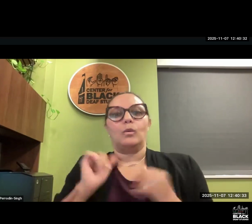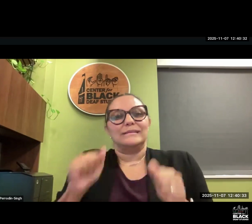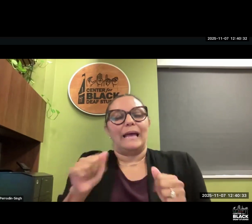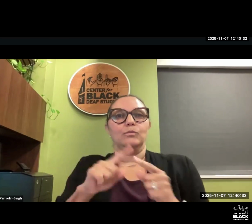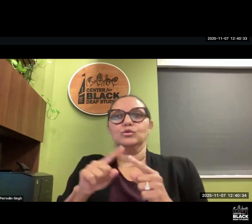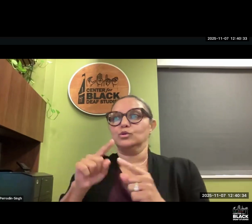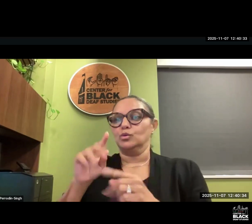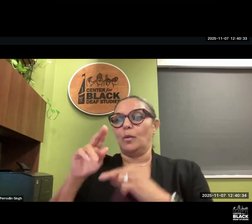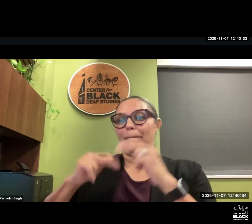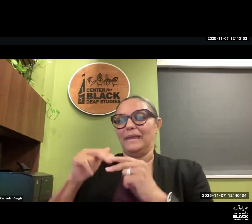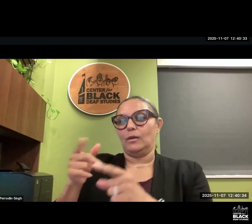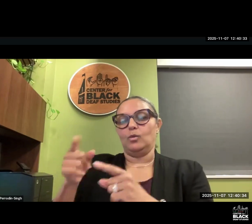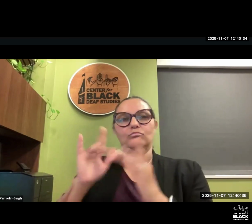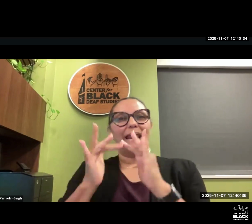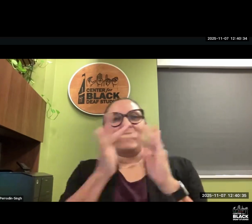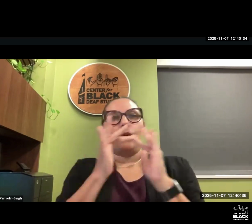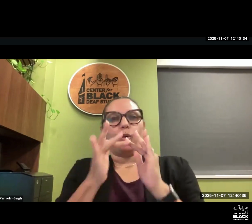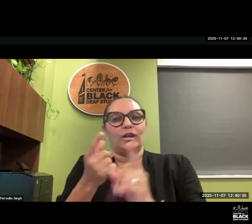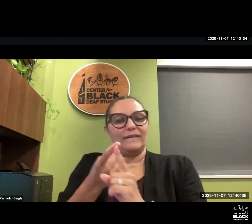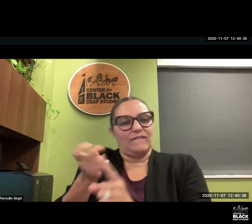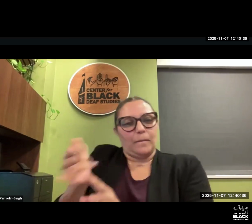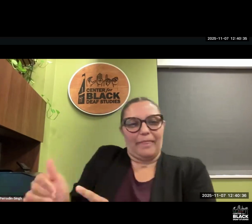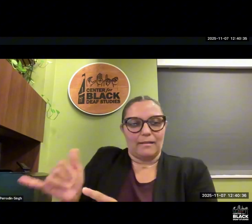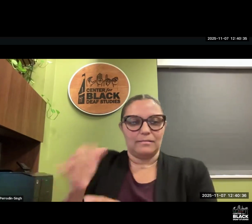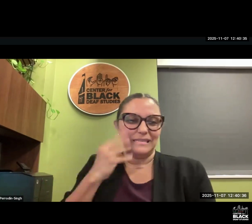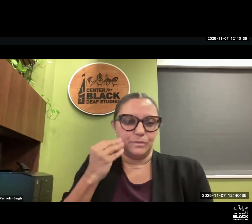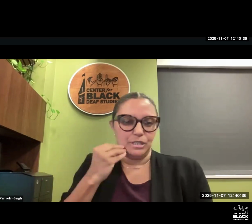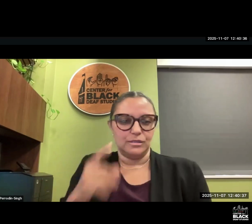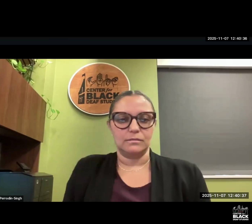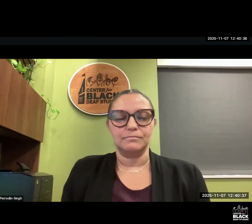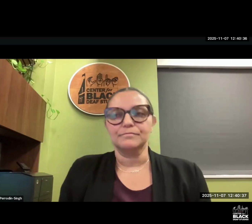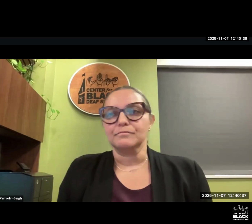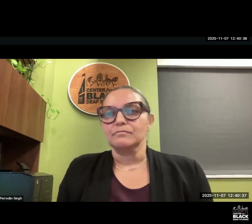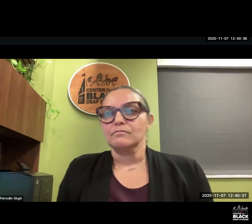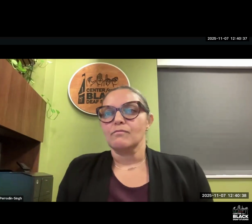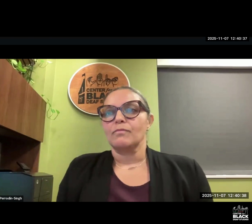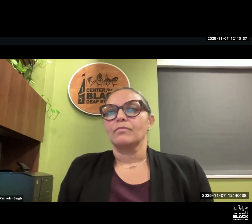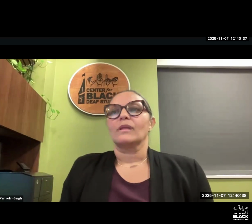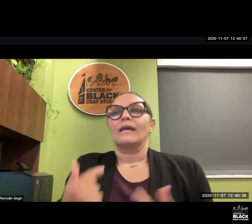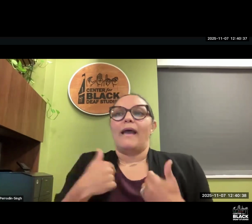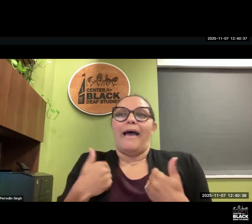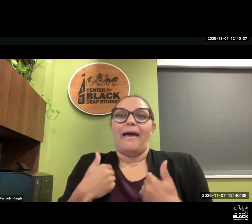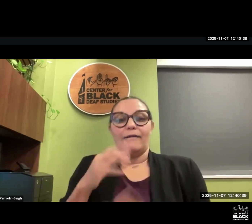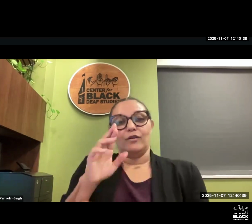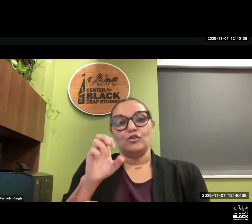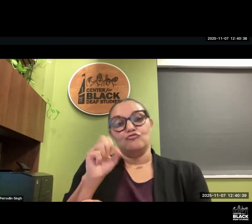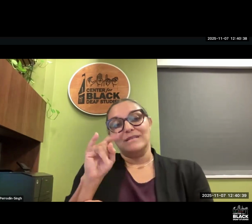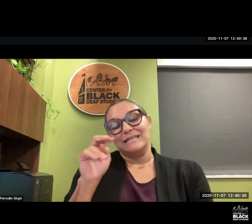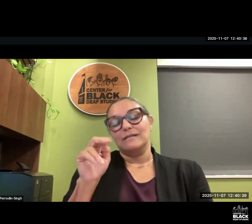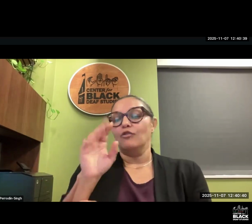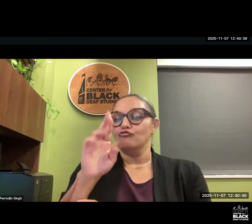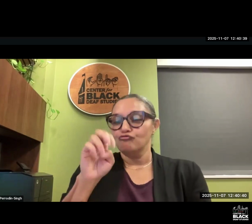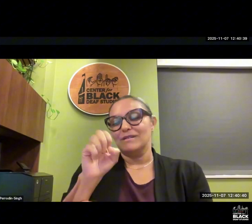community. And I was able to build my network in that experience.